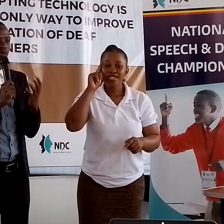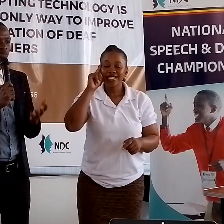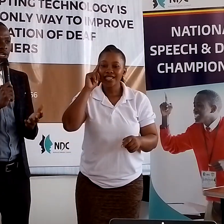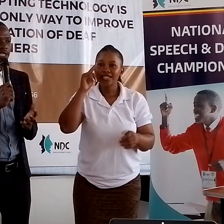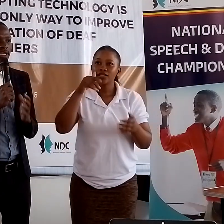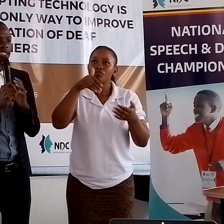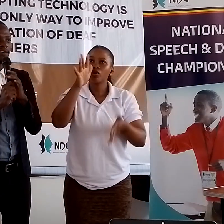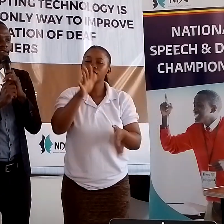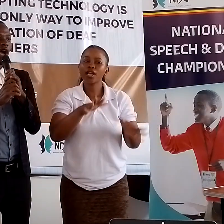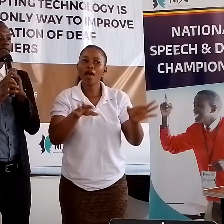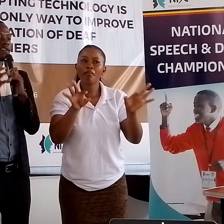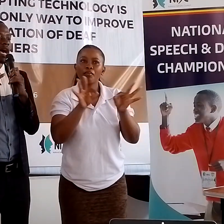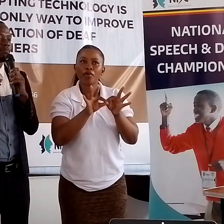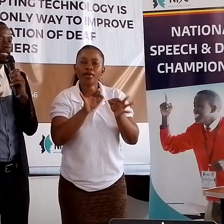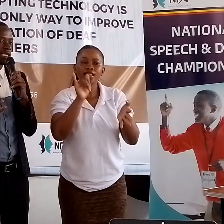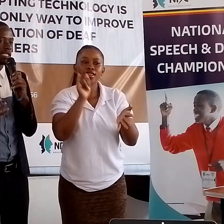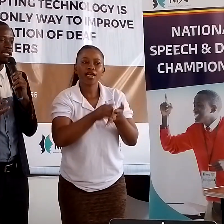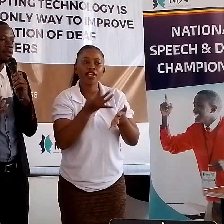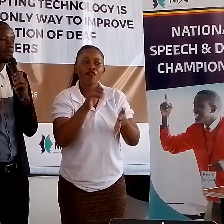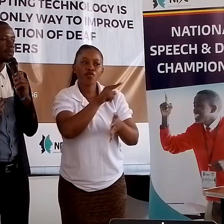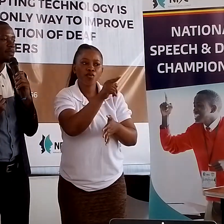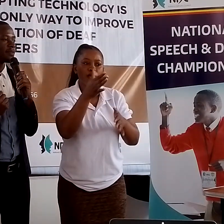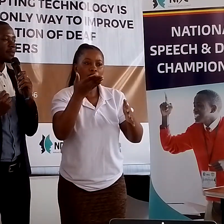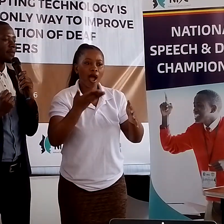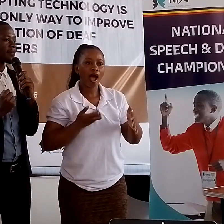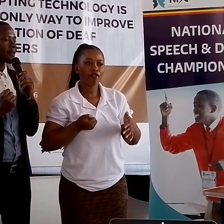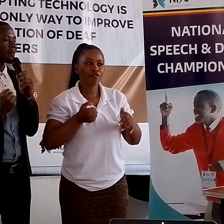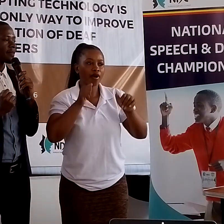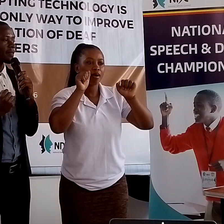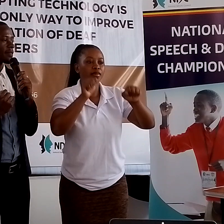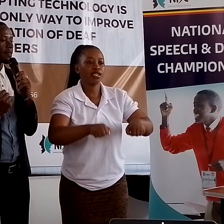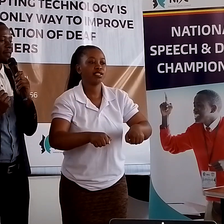most appropriate that if you have the ability,